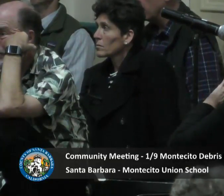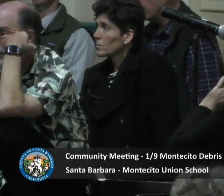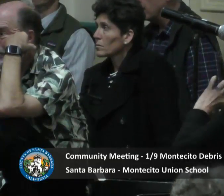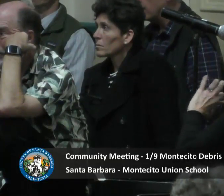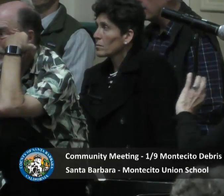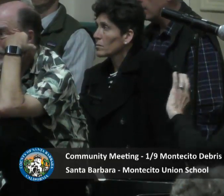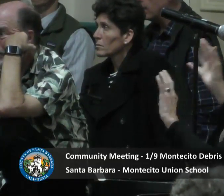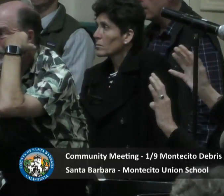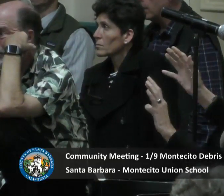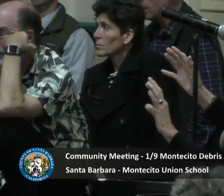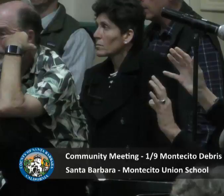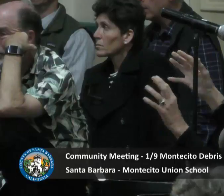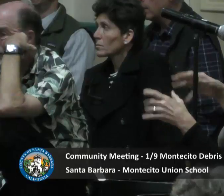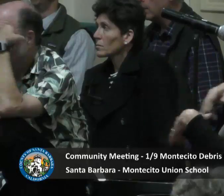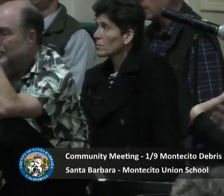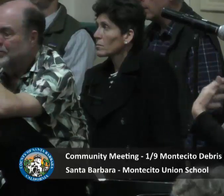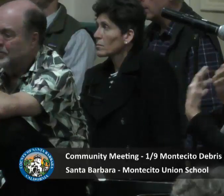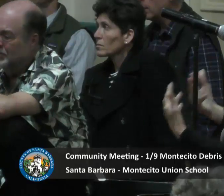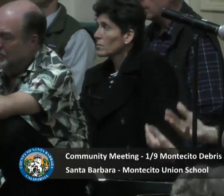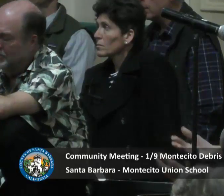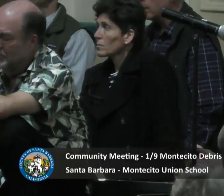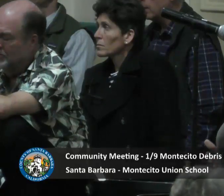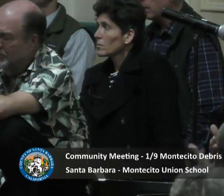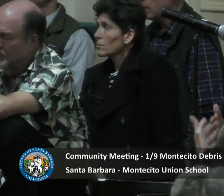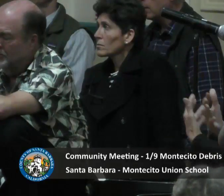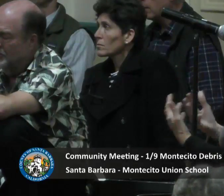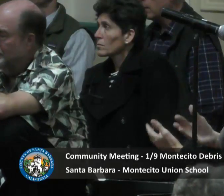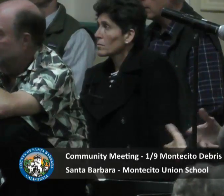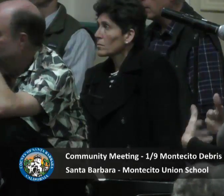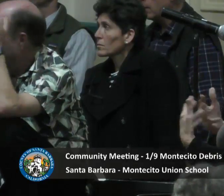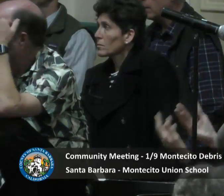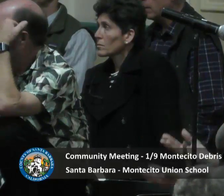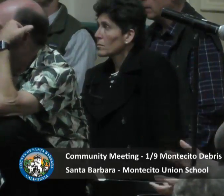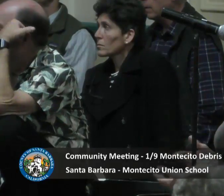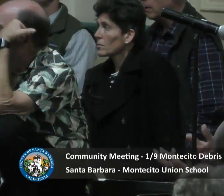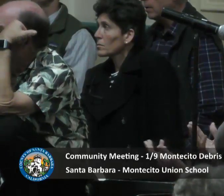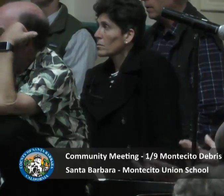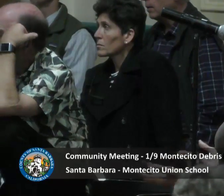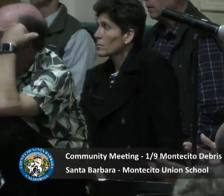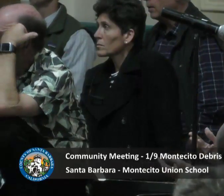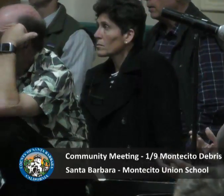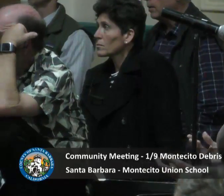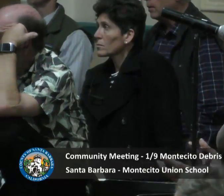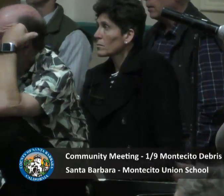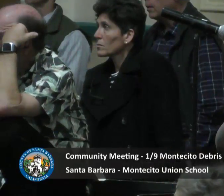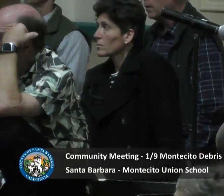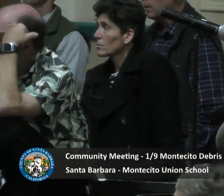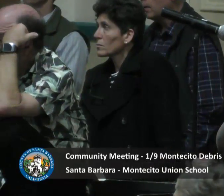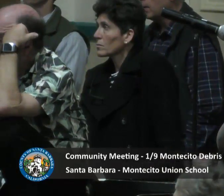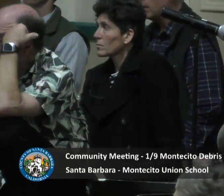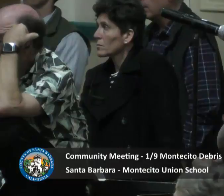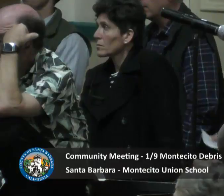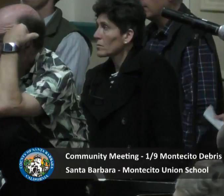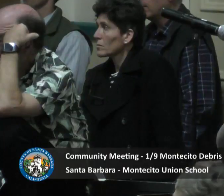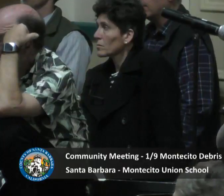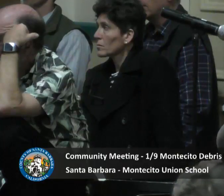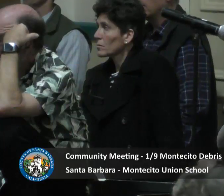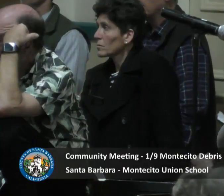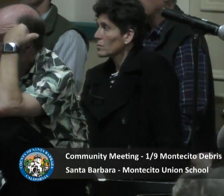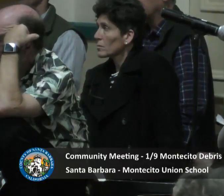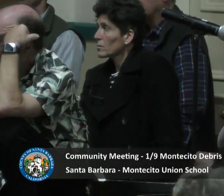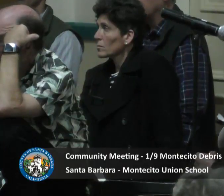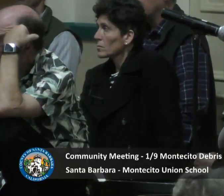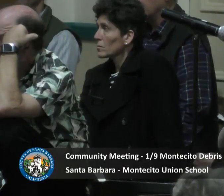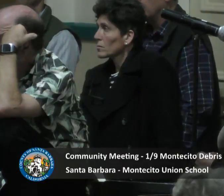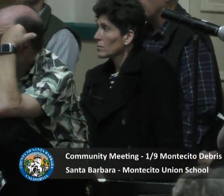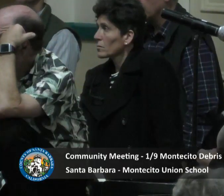for this flow, the debris, the heaviness of everything? And if you could address that